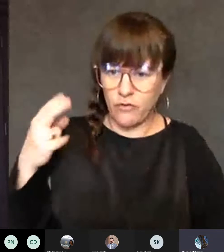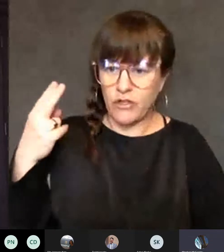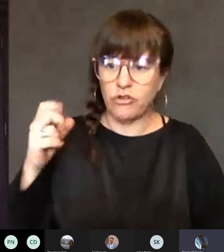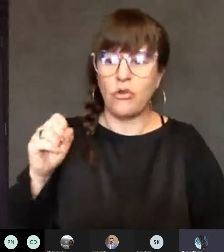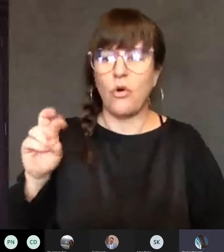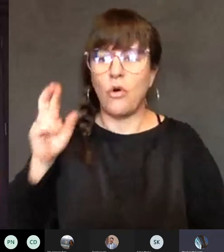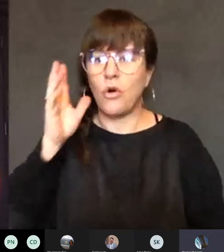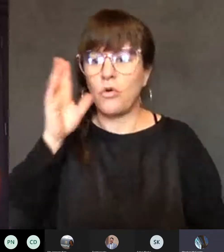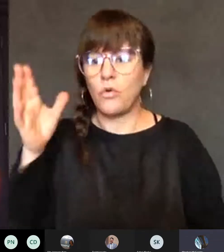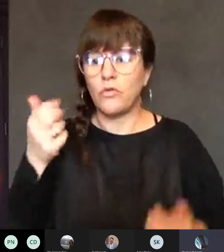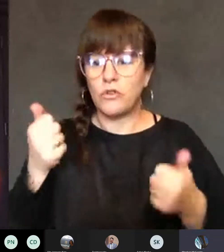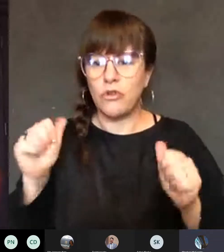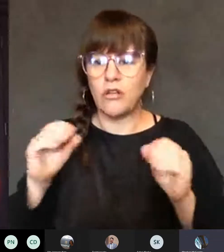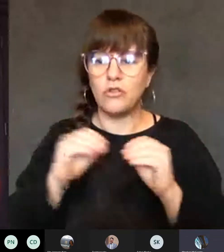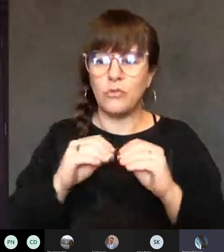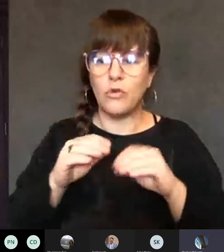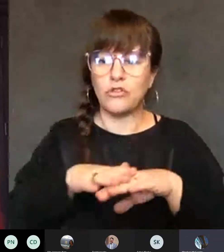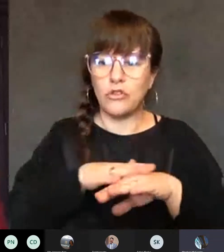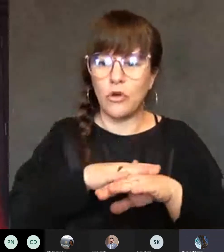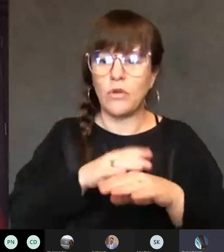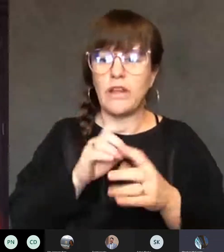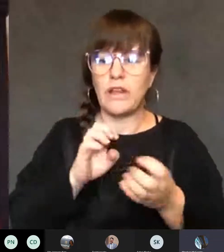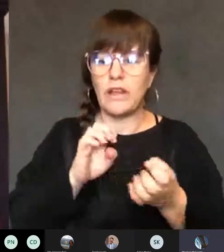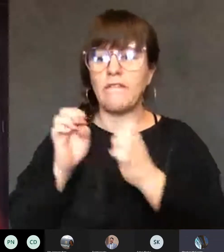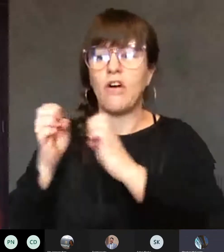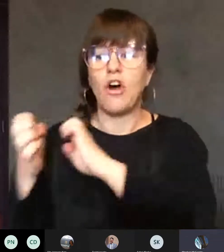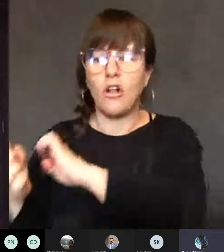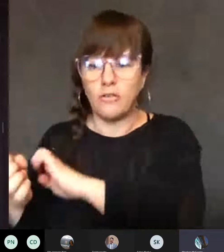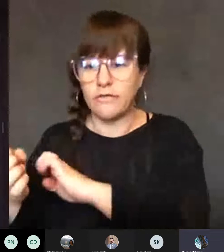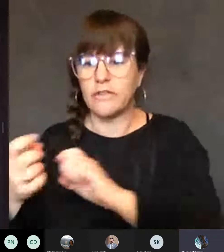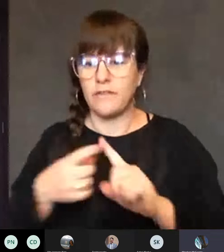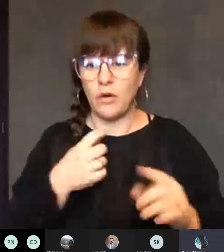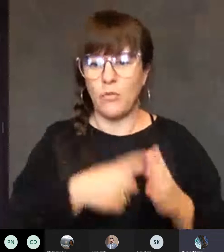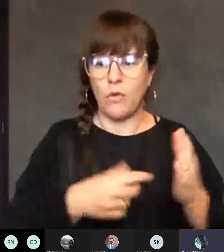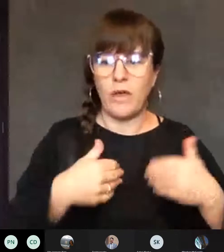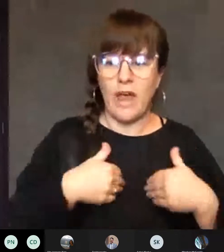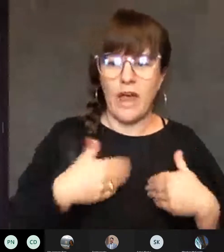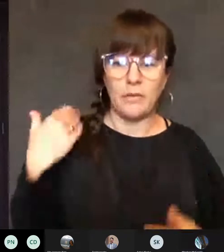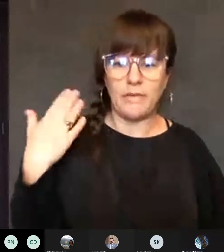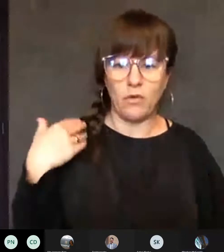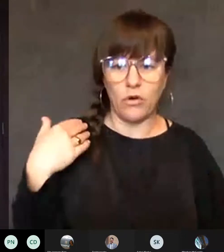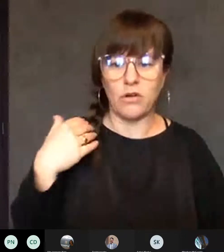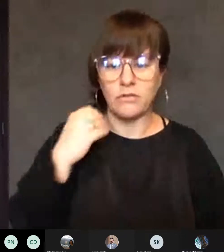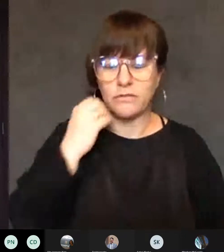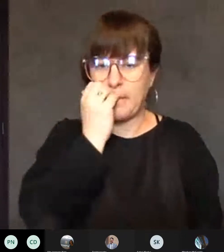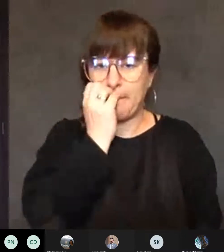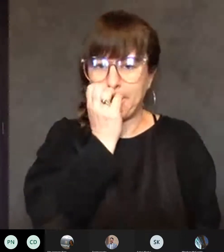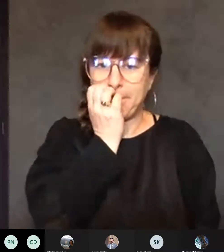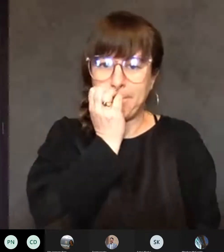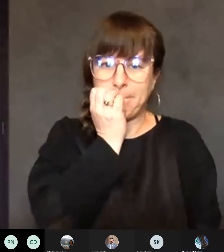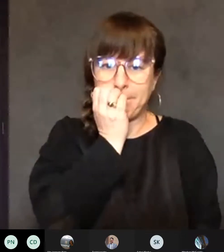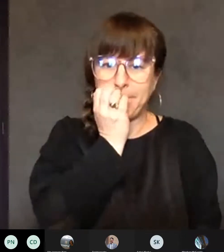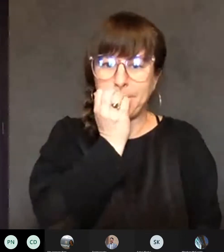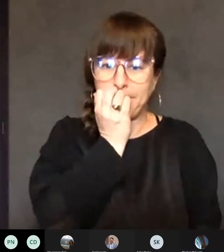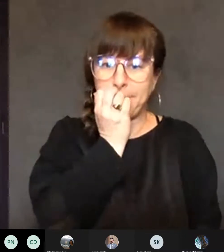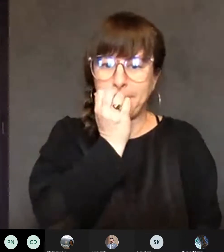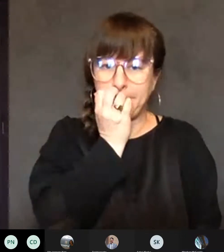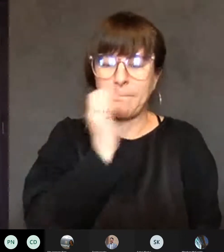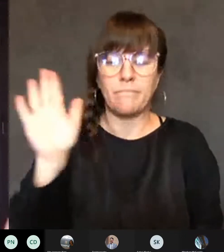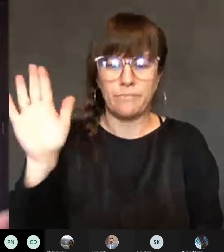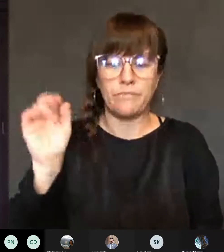try to more slowly evolve and try to, I'm not so sure what there I'm is a asking. schedule. and so this will give some